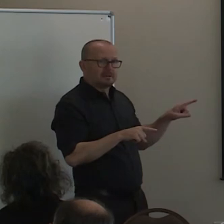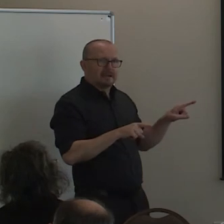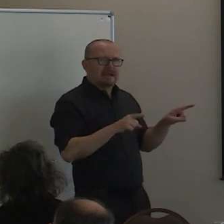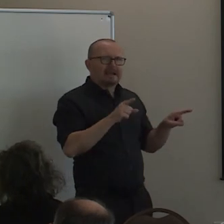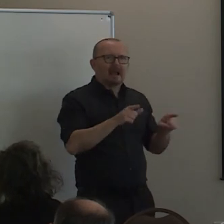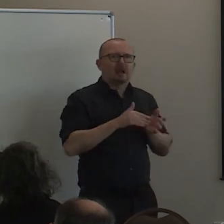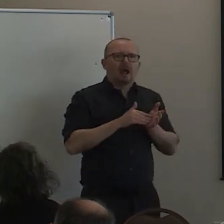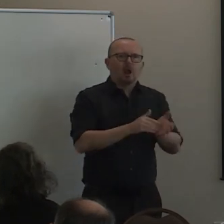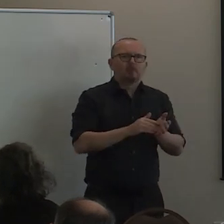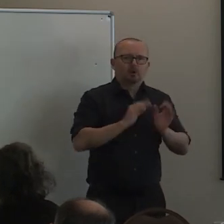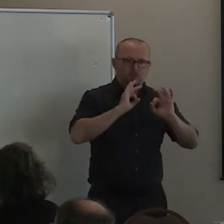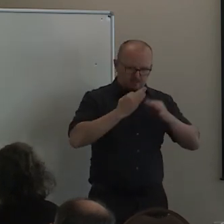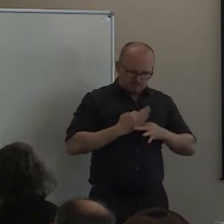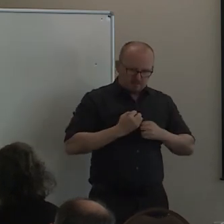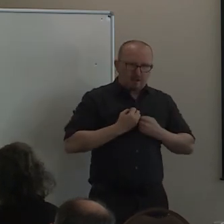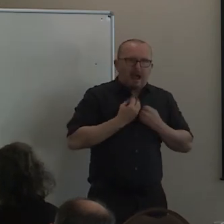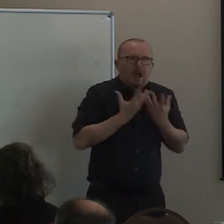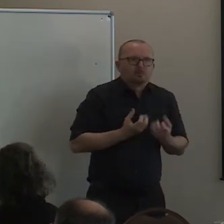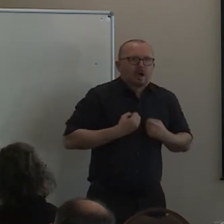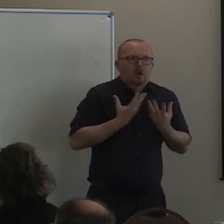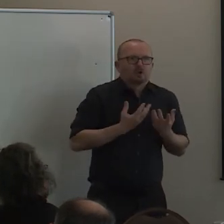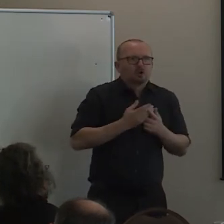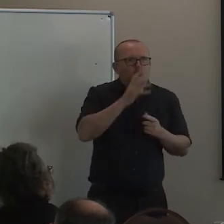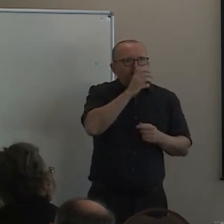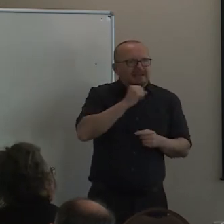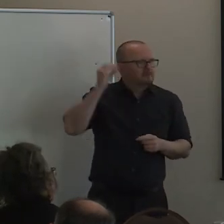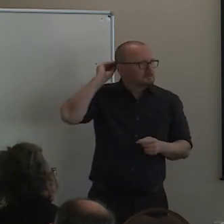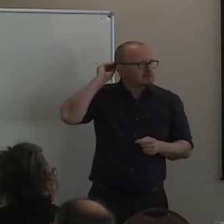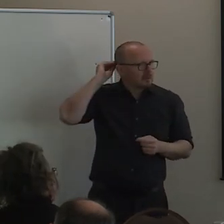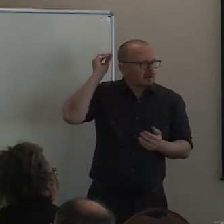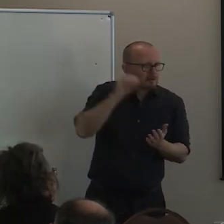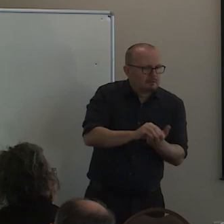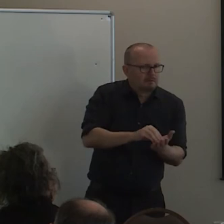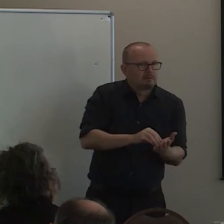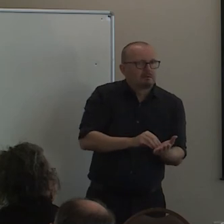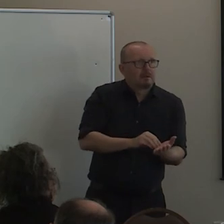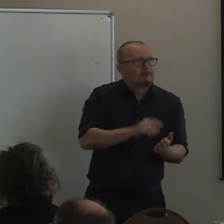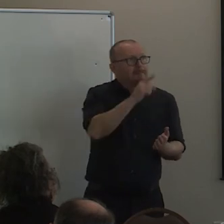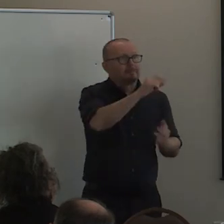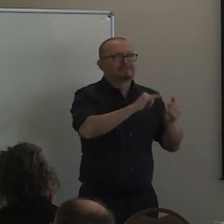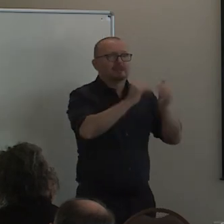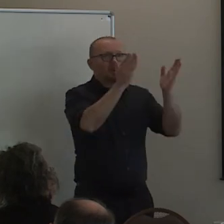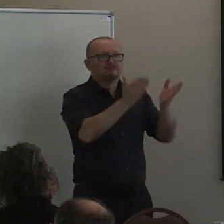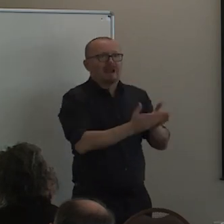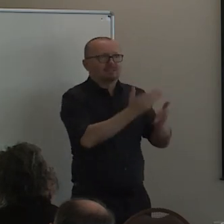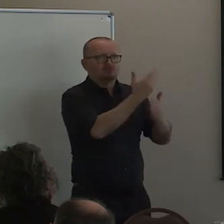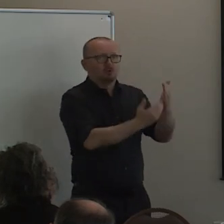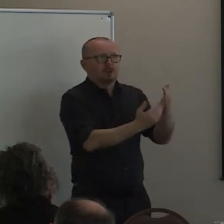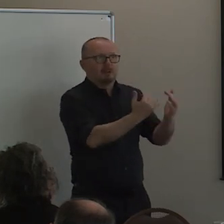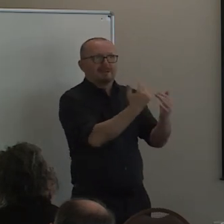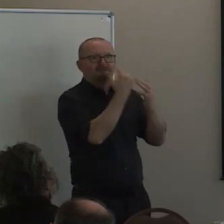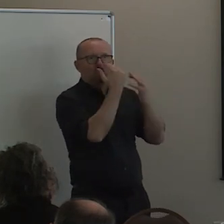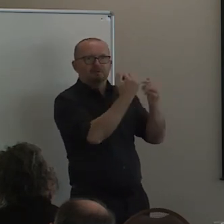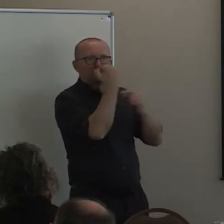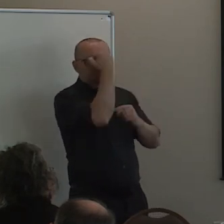of beliefs lodged in the back of your head? Has that Silicon Valley story kind of snuck in? And is that influencing your